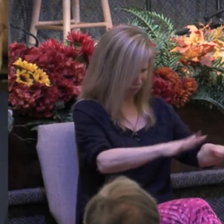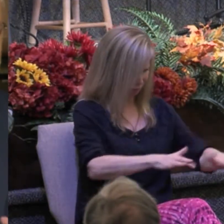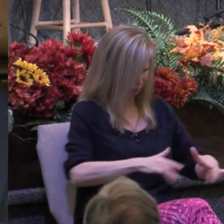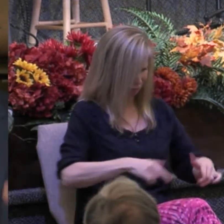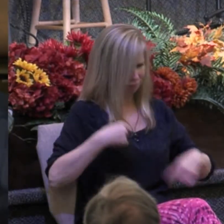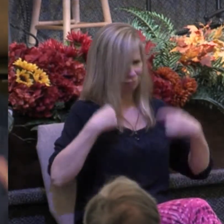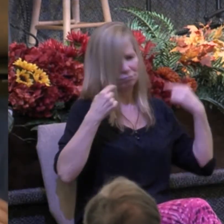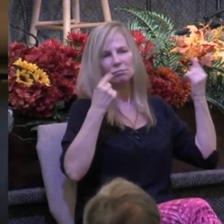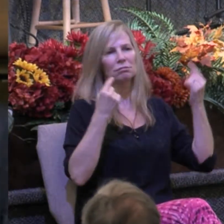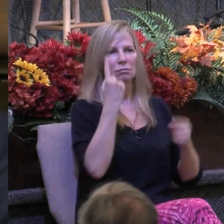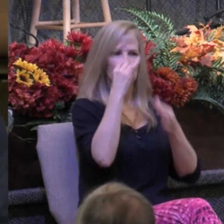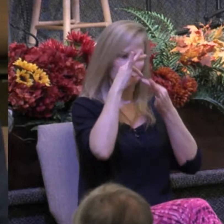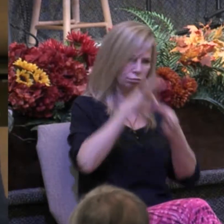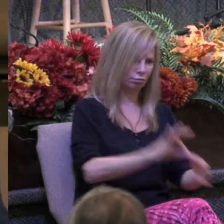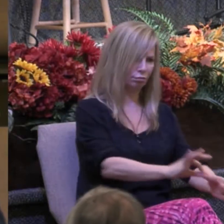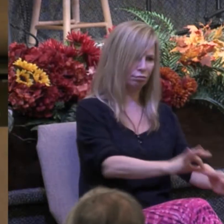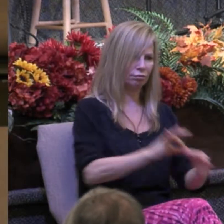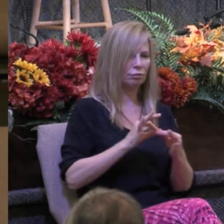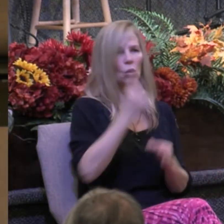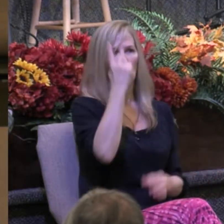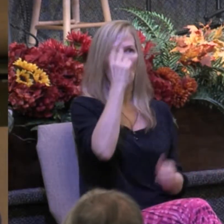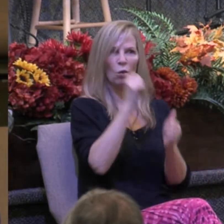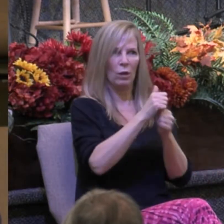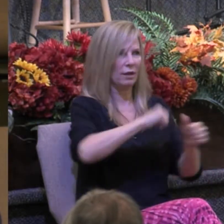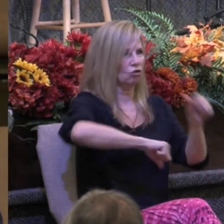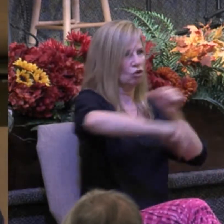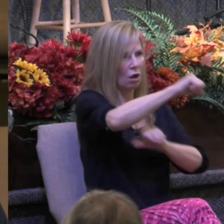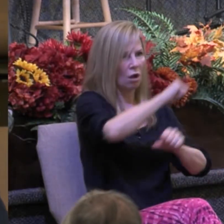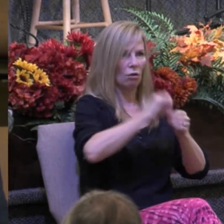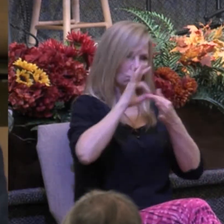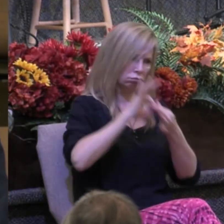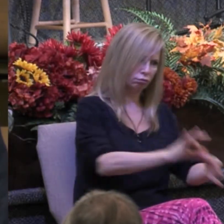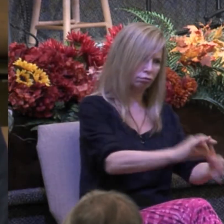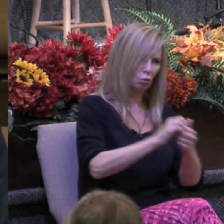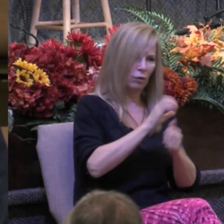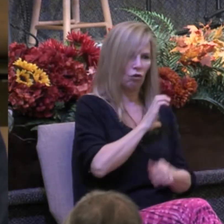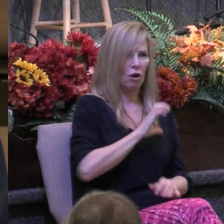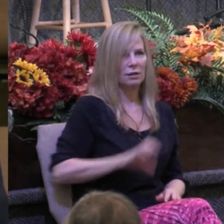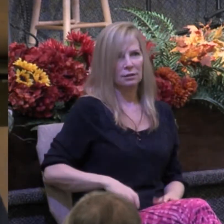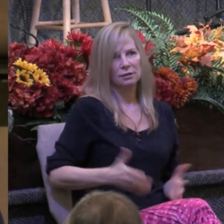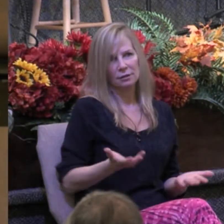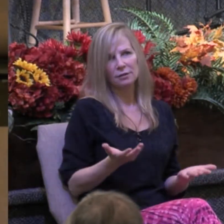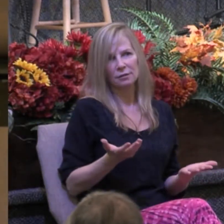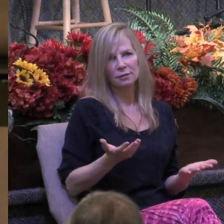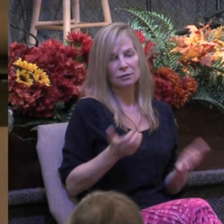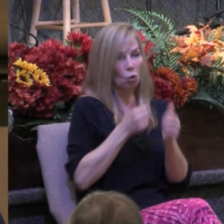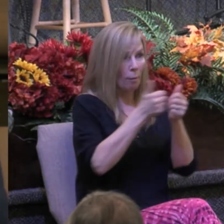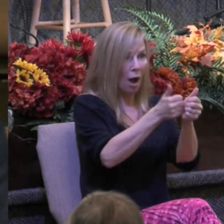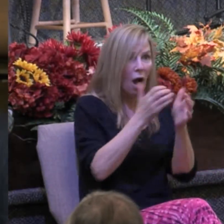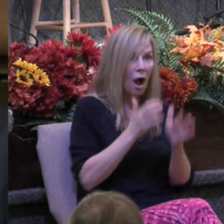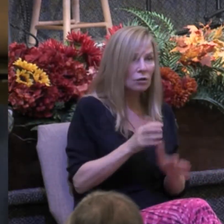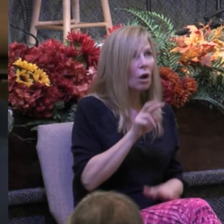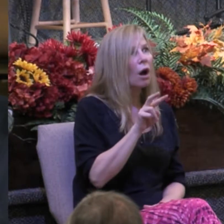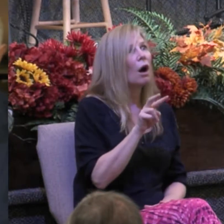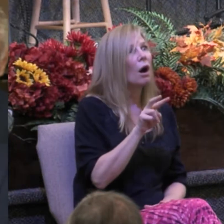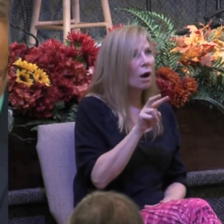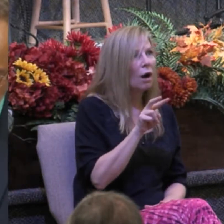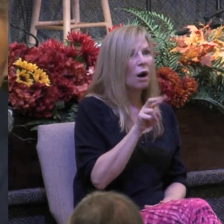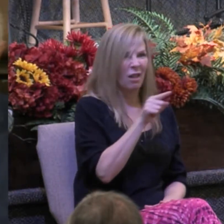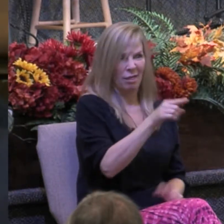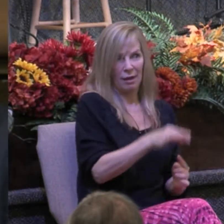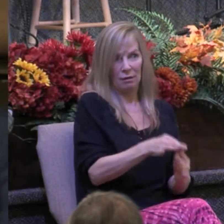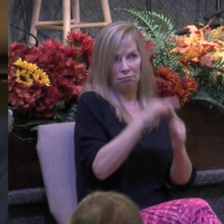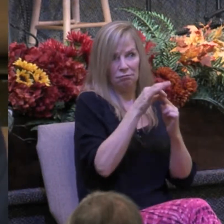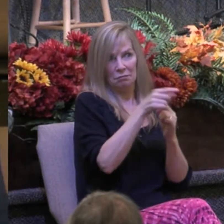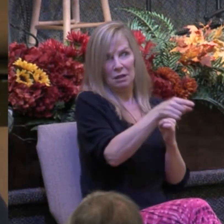again. We're one with Christ, we're one with each other. Now the apostles, understand this, they were unique in